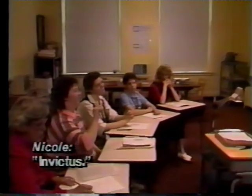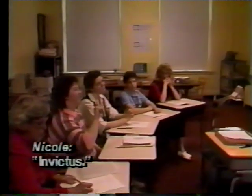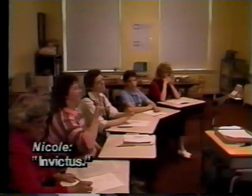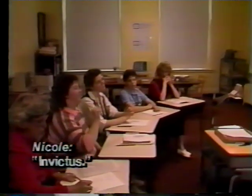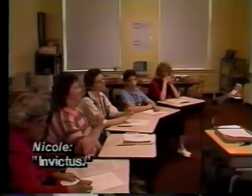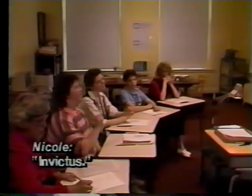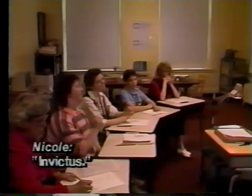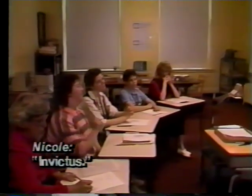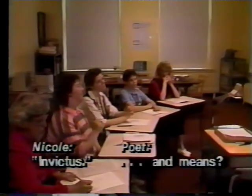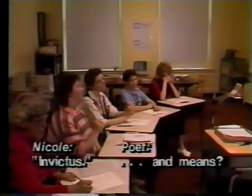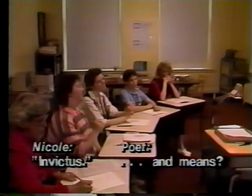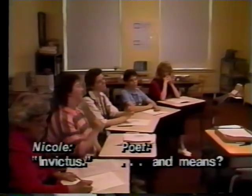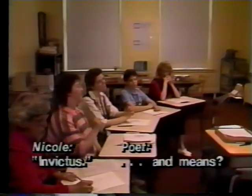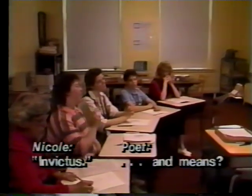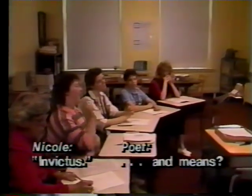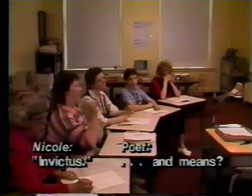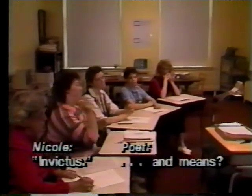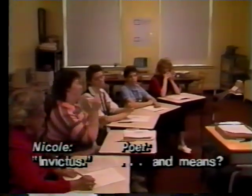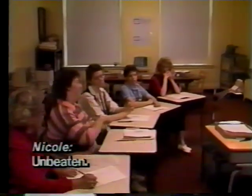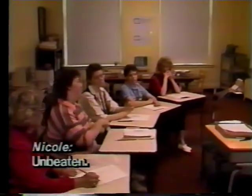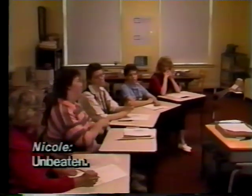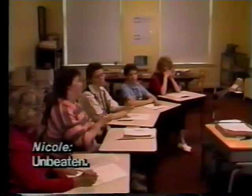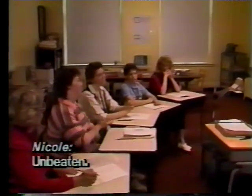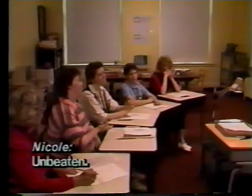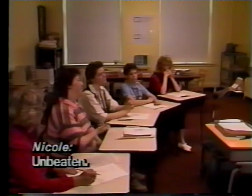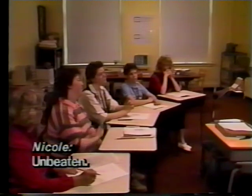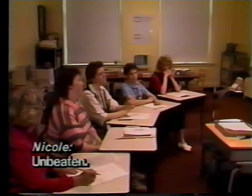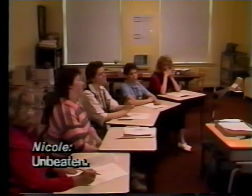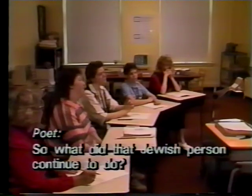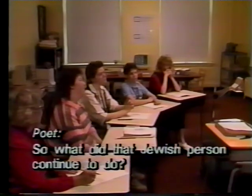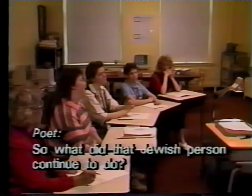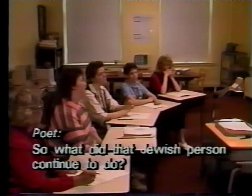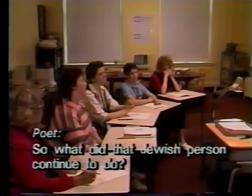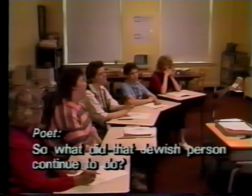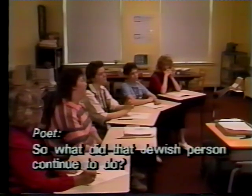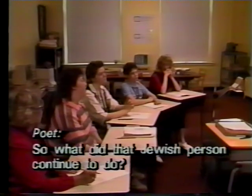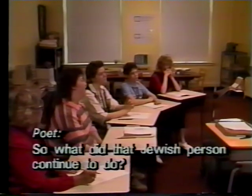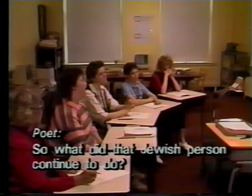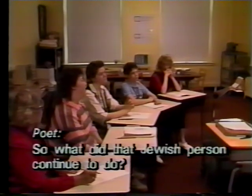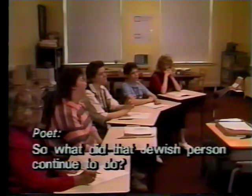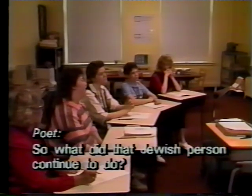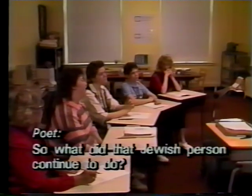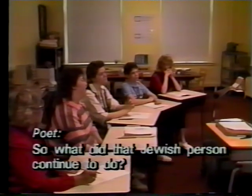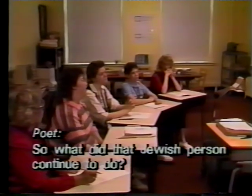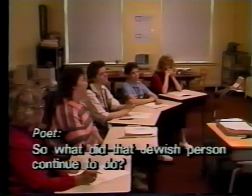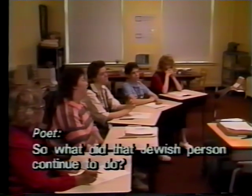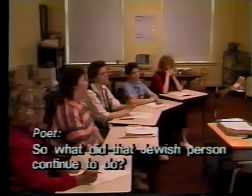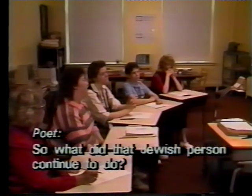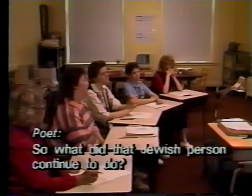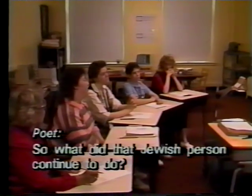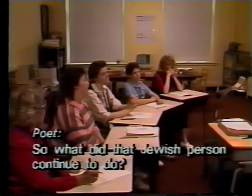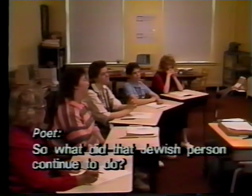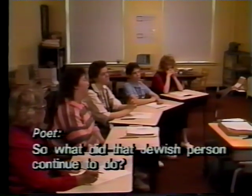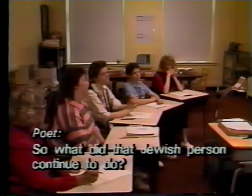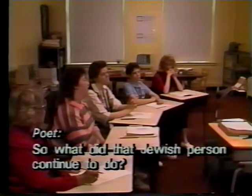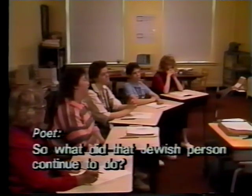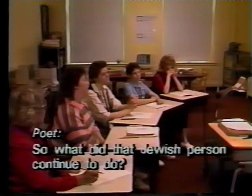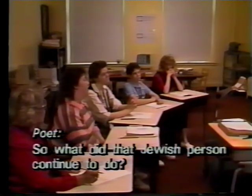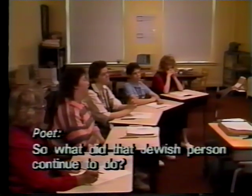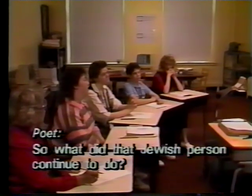Invictus. It means... Unbeaten. So what did that Jewish person continue to